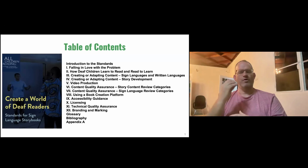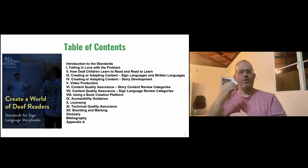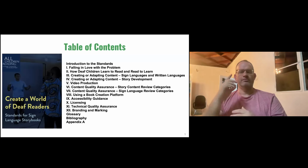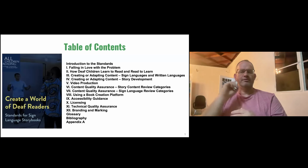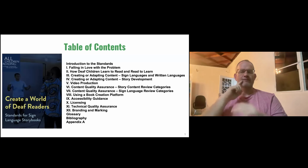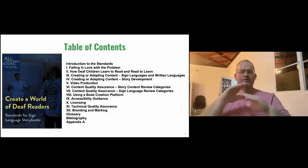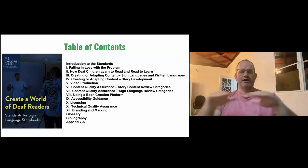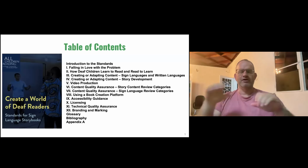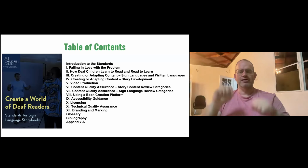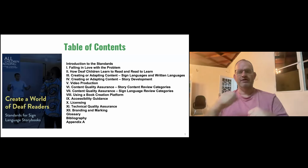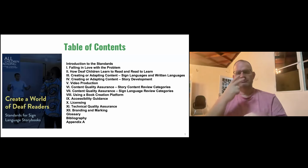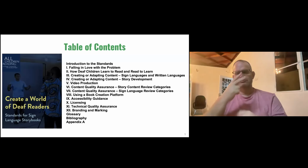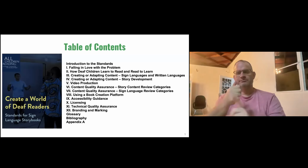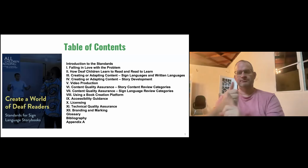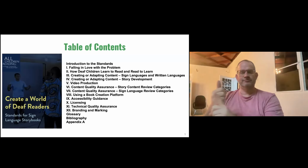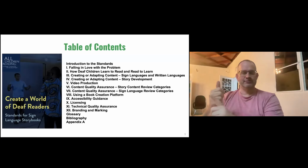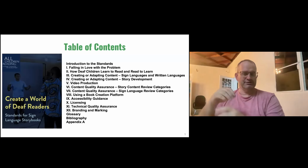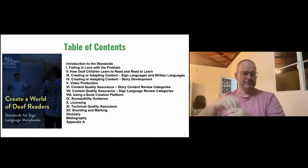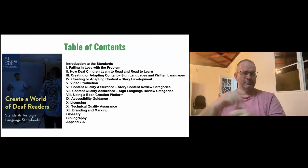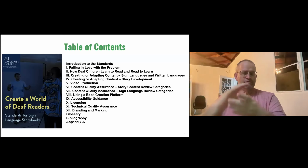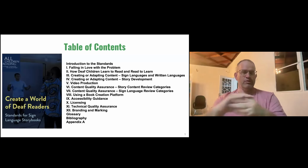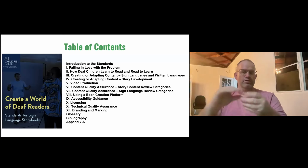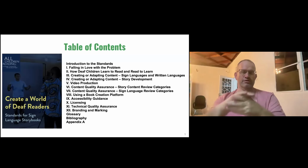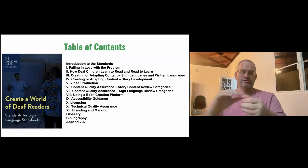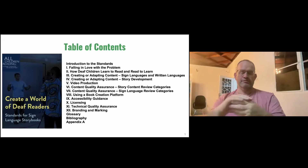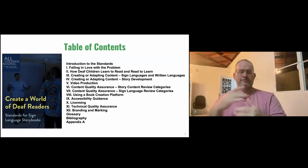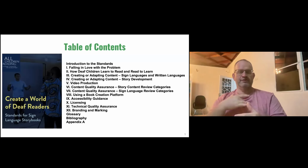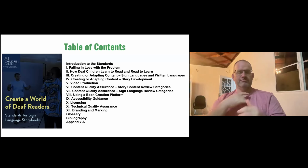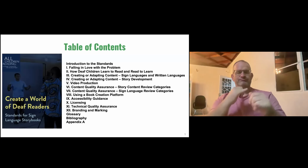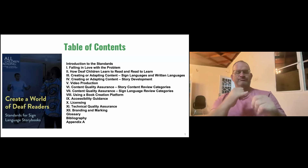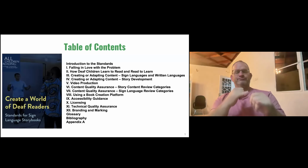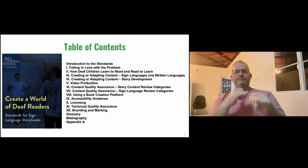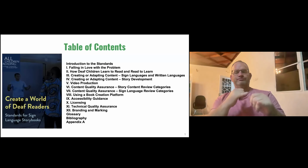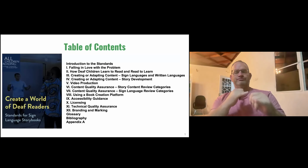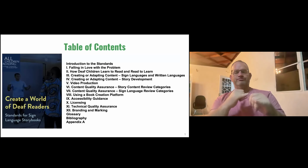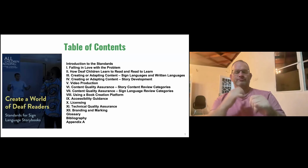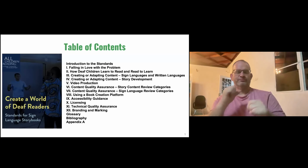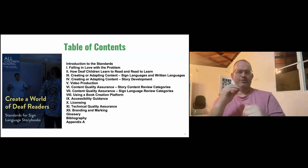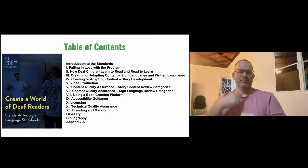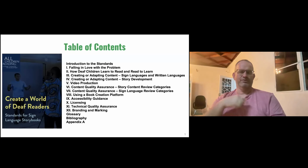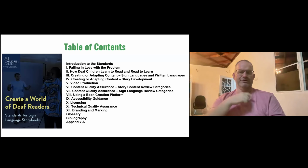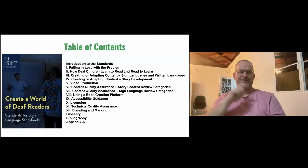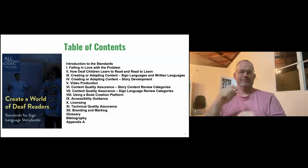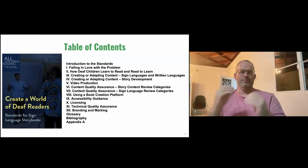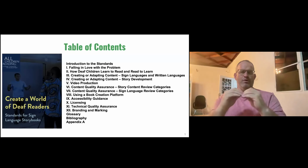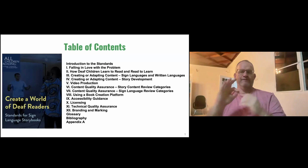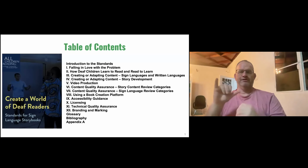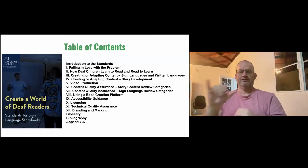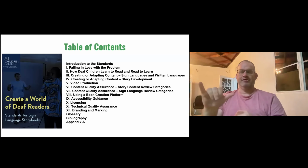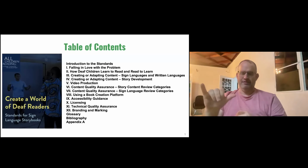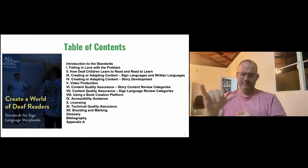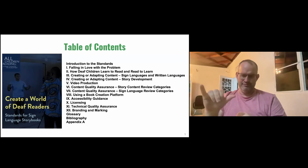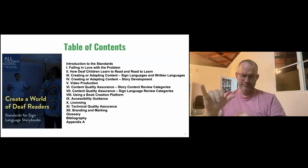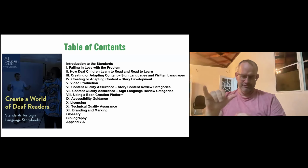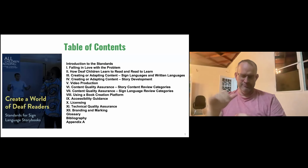to include, for example, more deaf characters so that deaf children are able to see themselves highlighted within stories and feel that they have